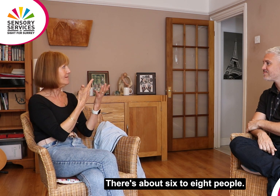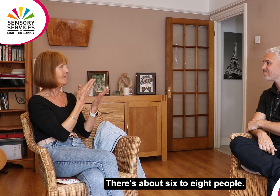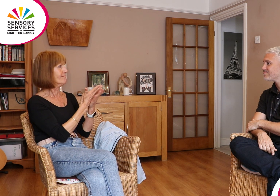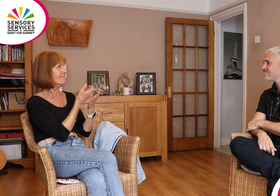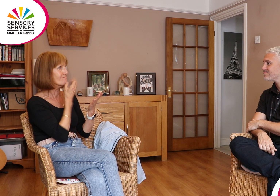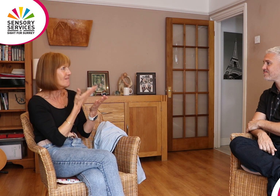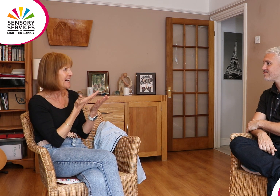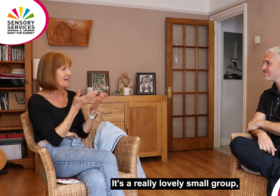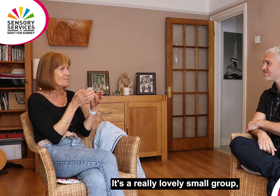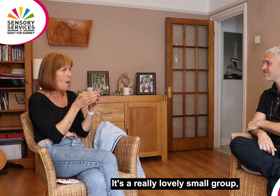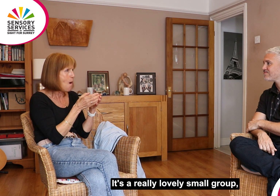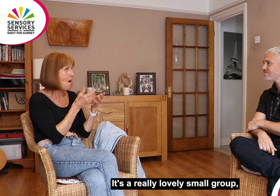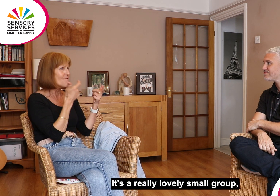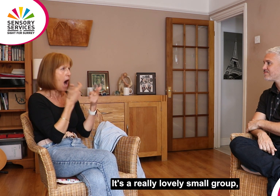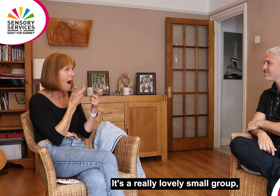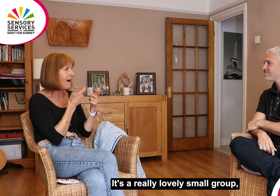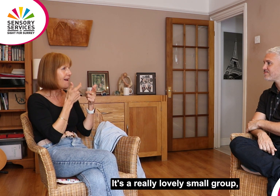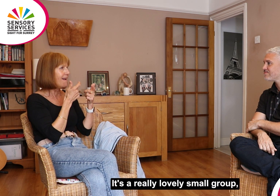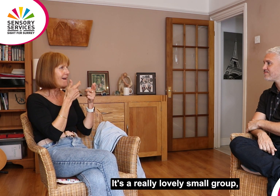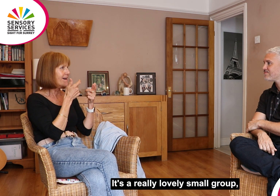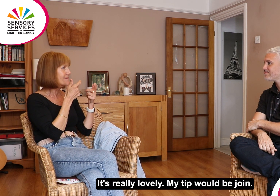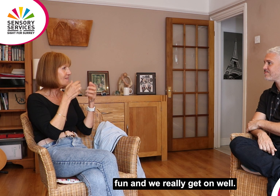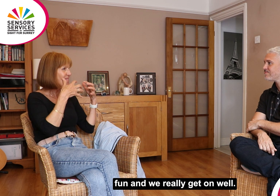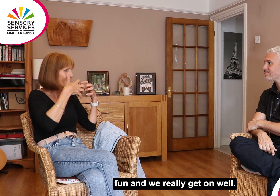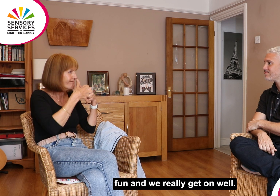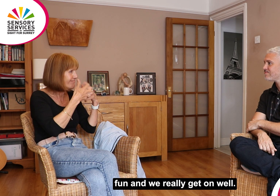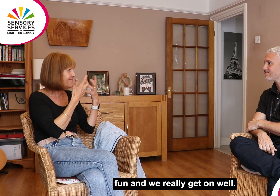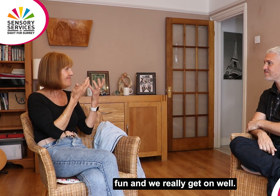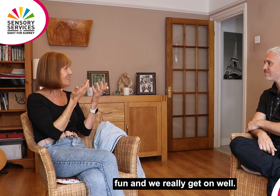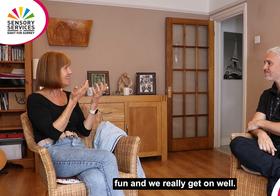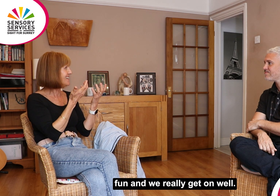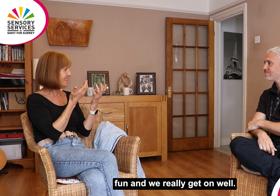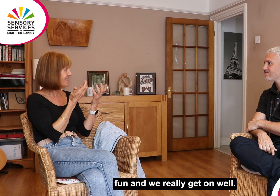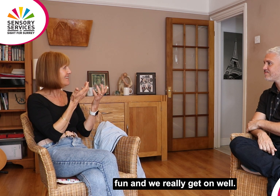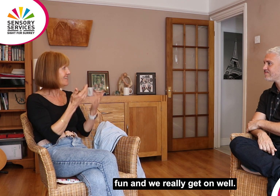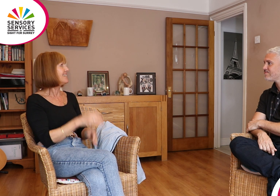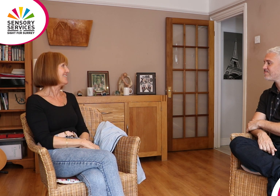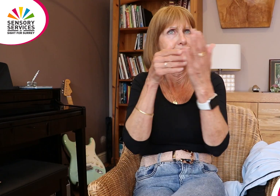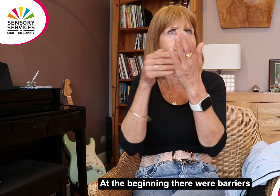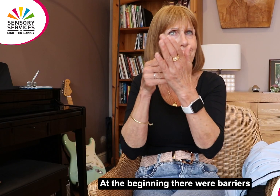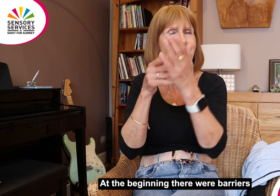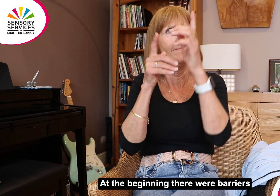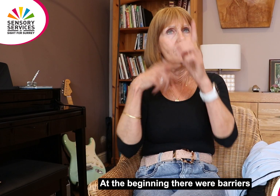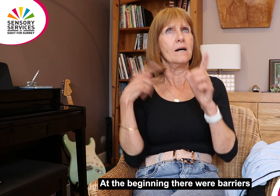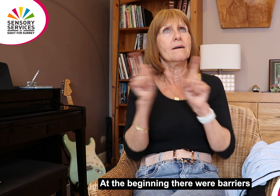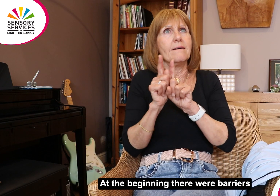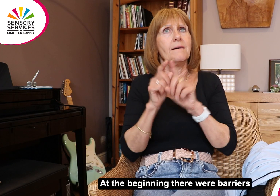8 people. It's a really lovely small group, fun, and we really get on well. At the beginning, there were